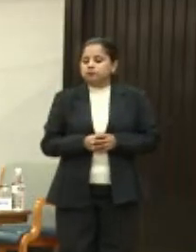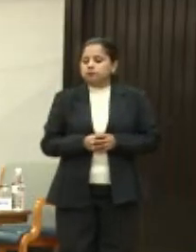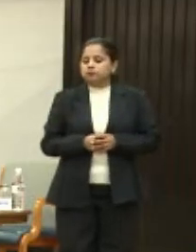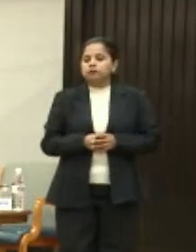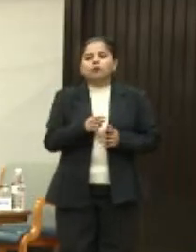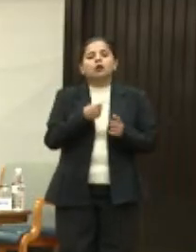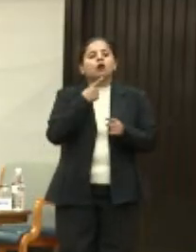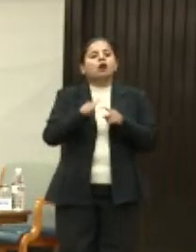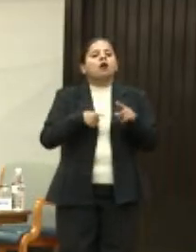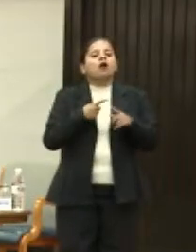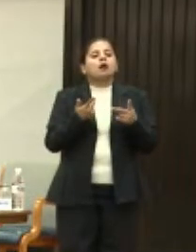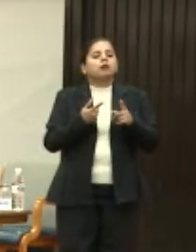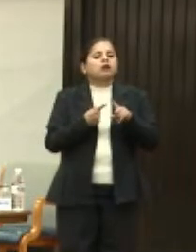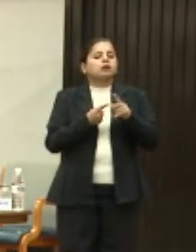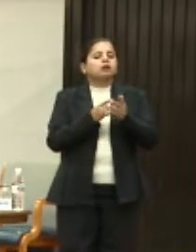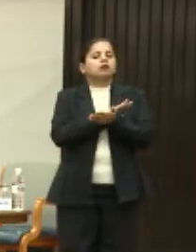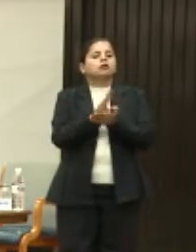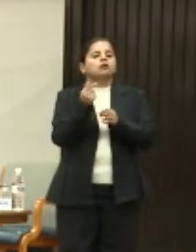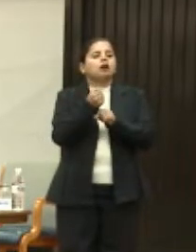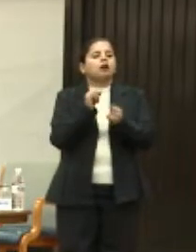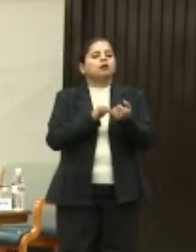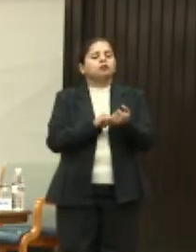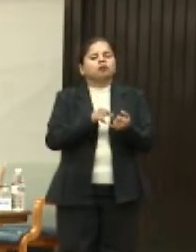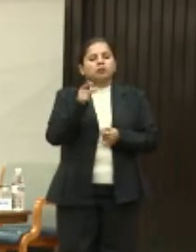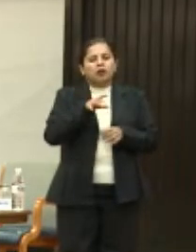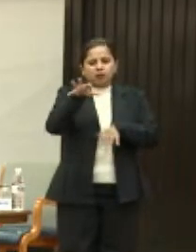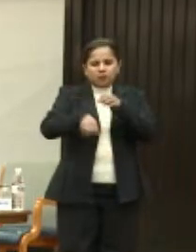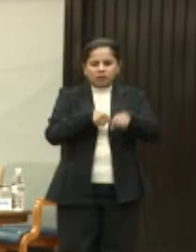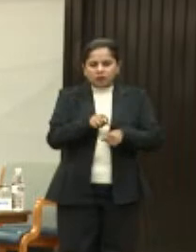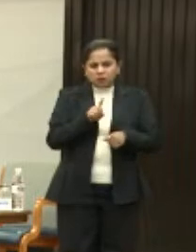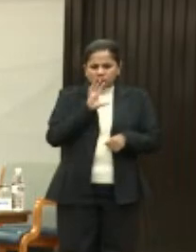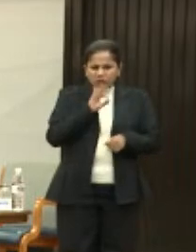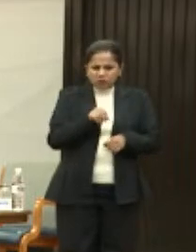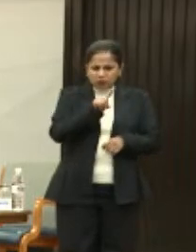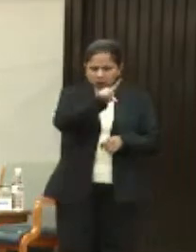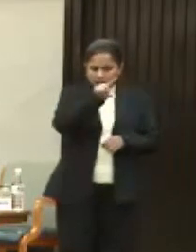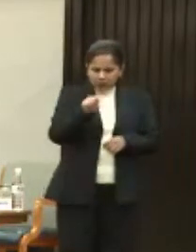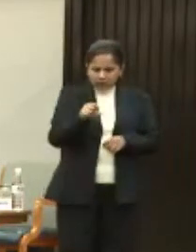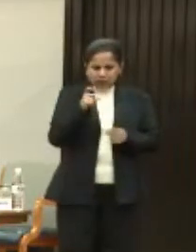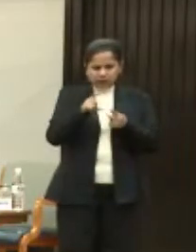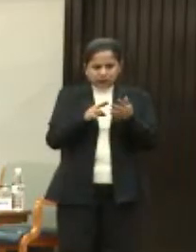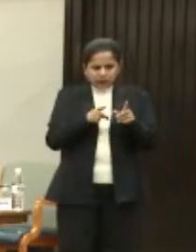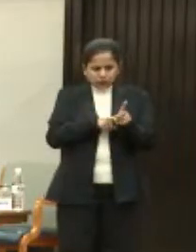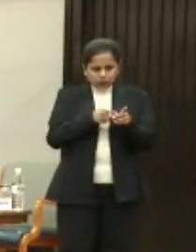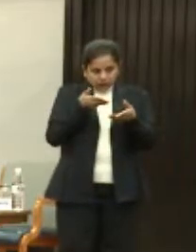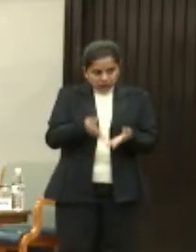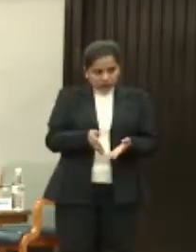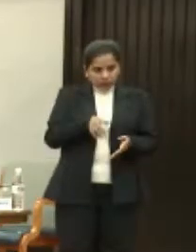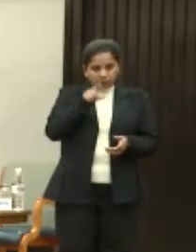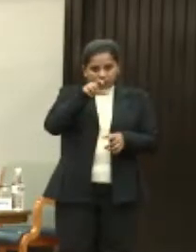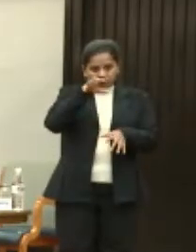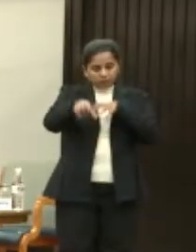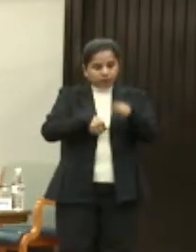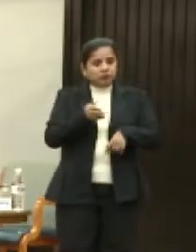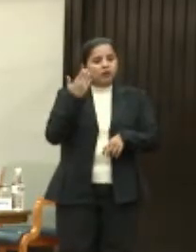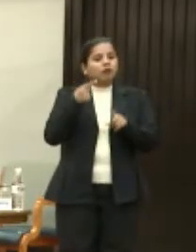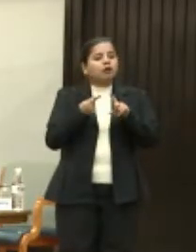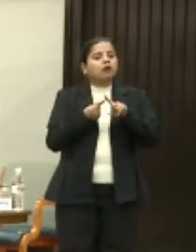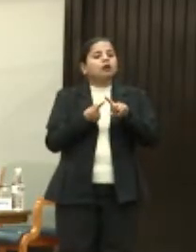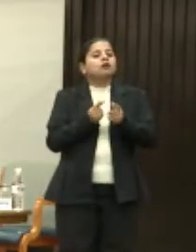they talk about thugs. What about thuggies in the 19th century? There was a Thuggy Act